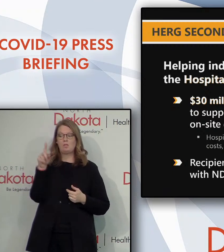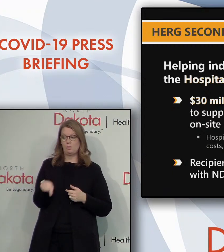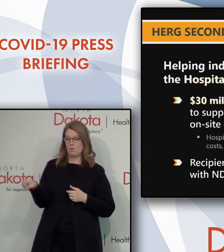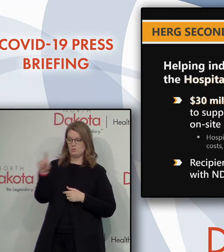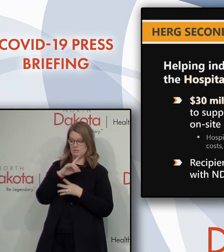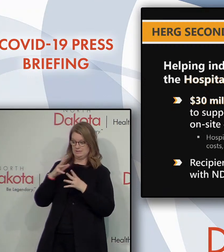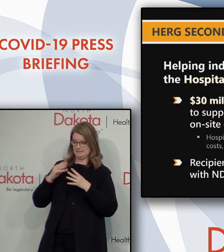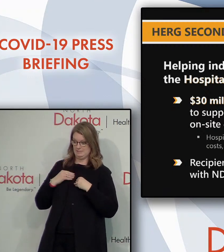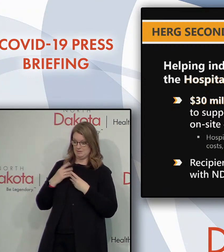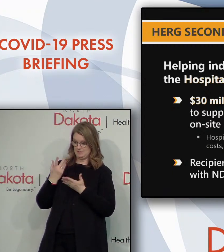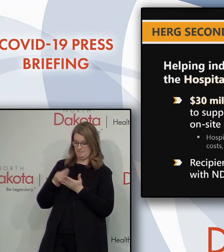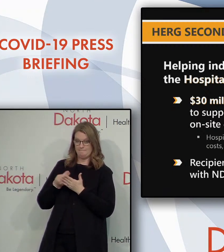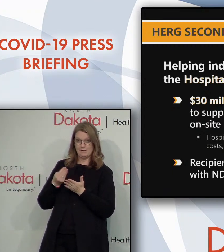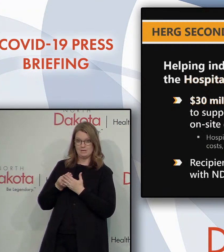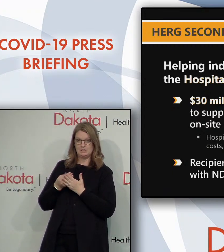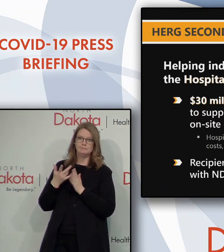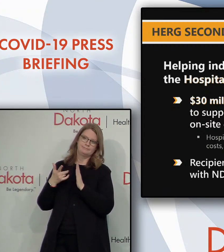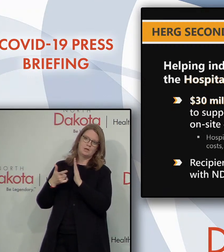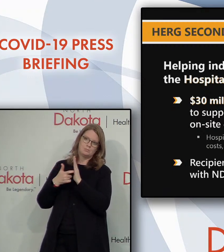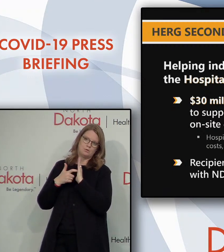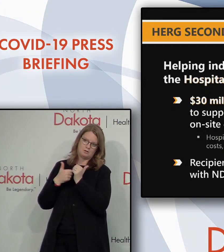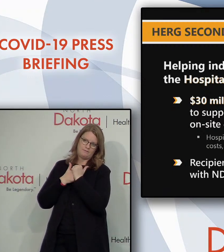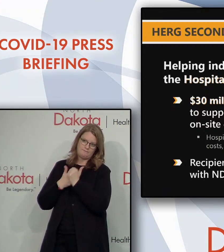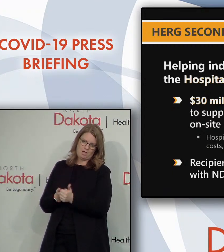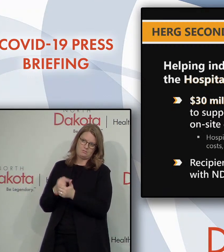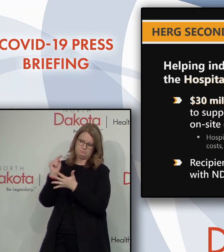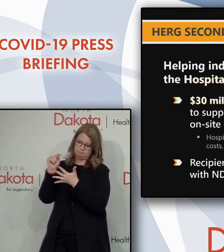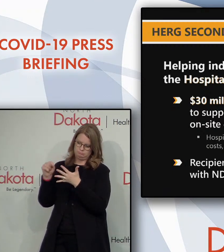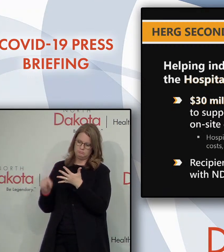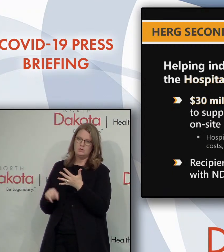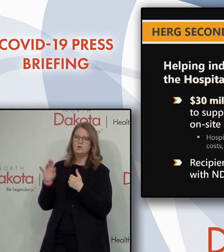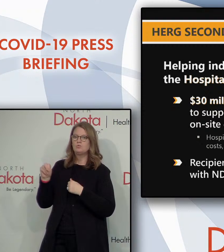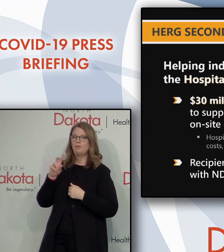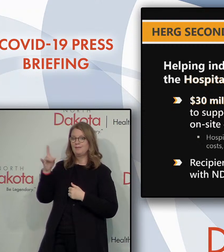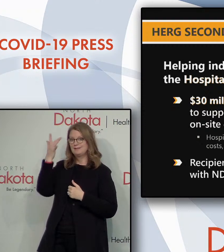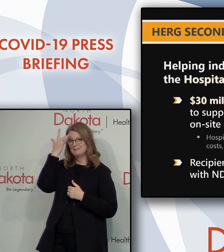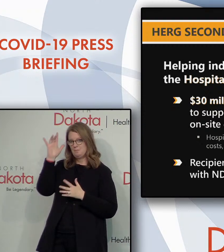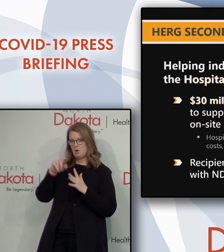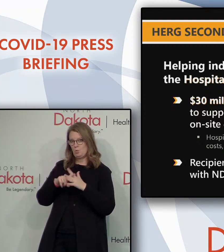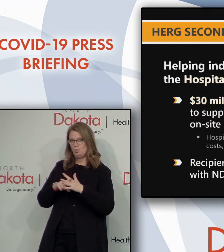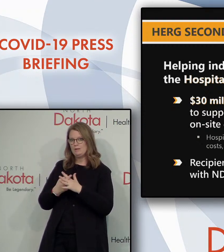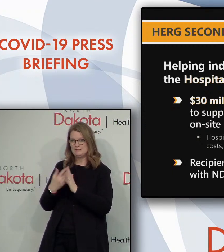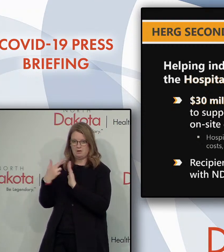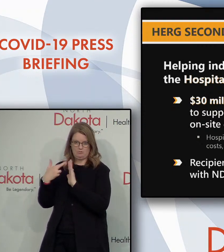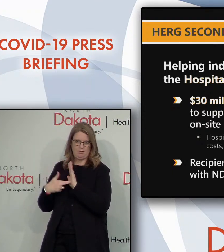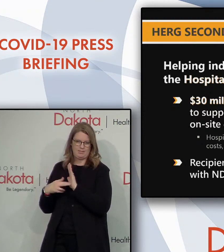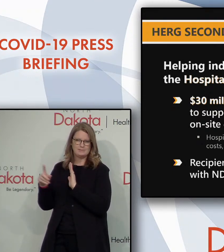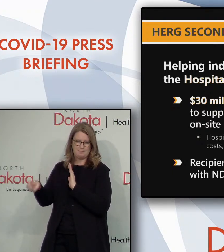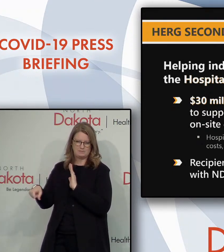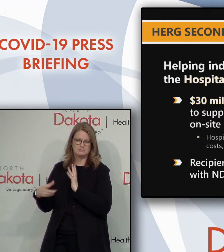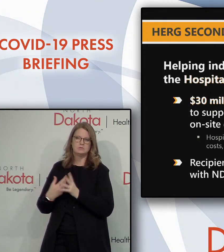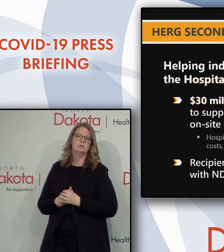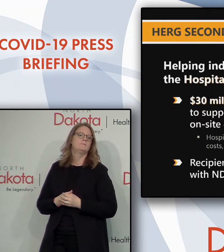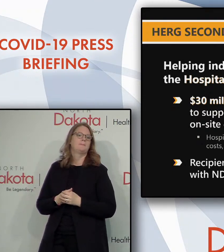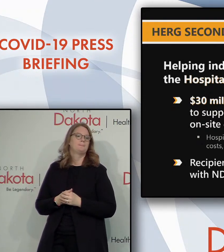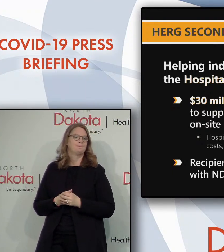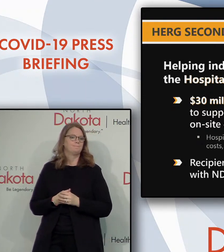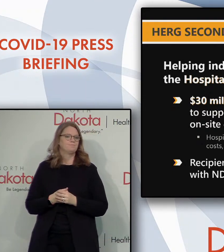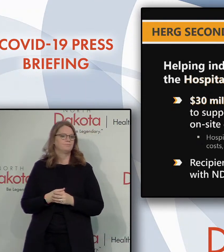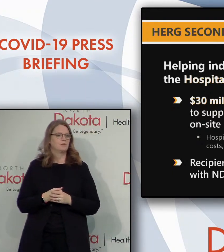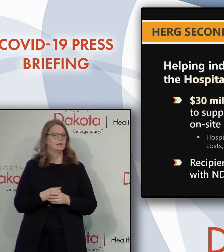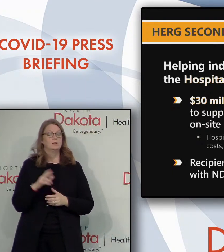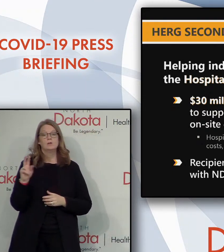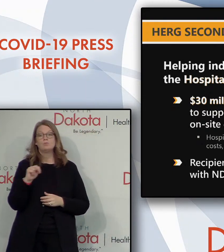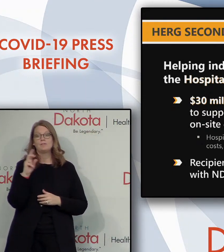these grants are required to comply with the North Dakota Smart Restart guidelines. North Dakota has